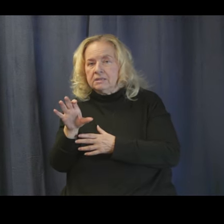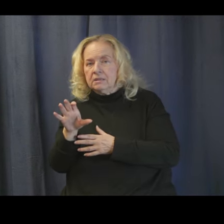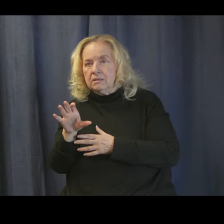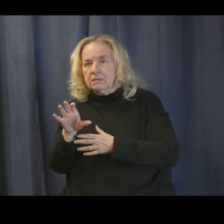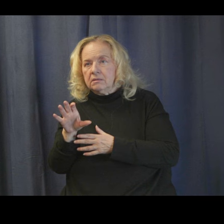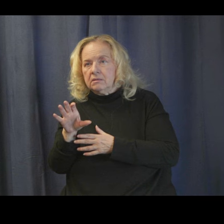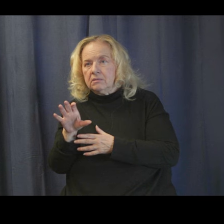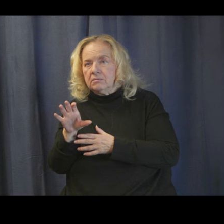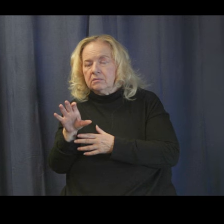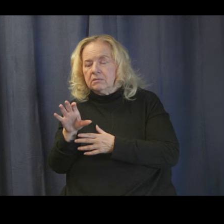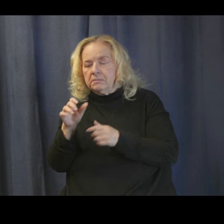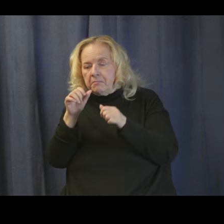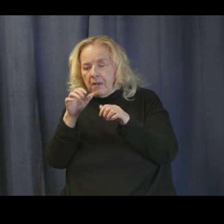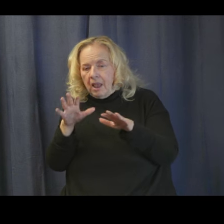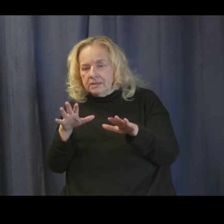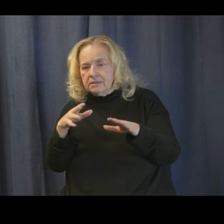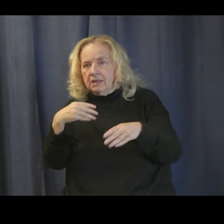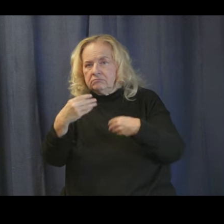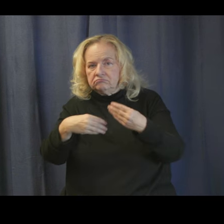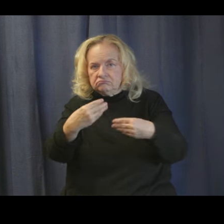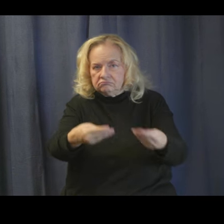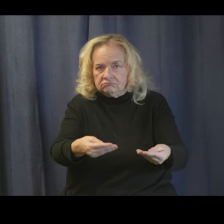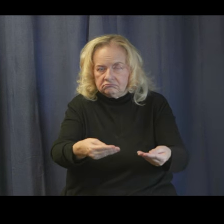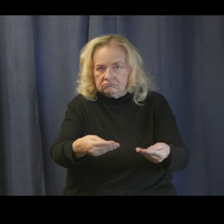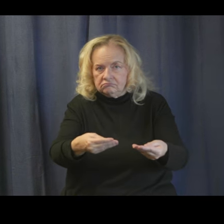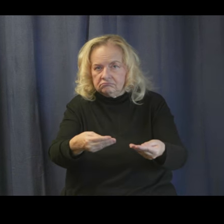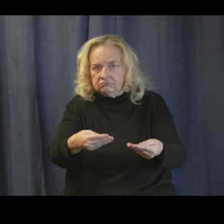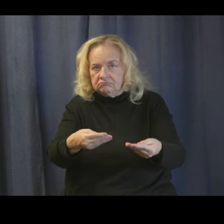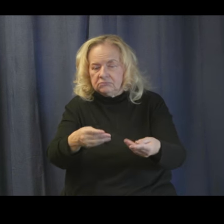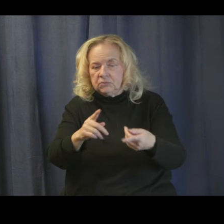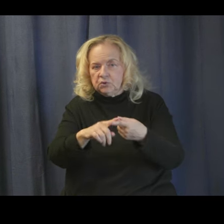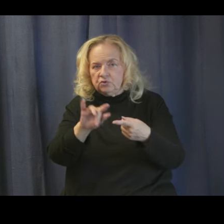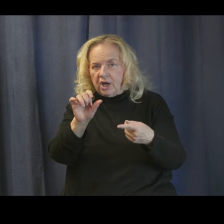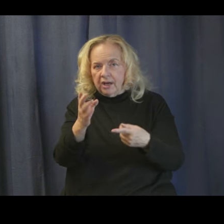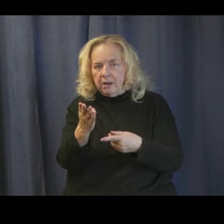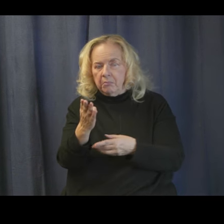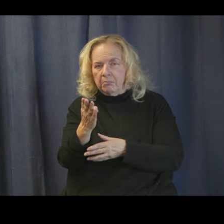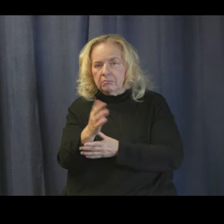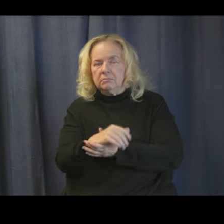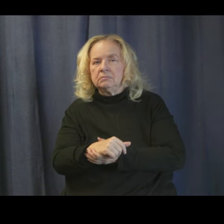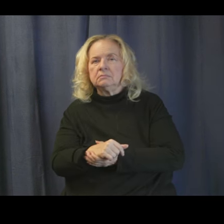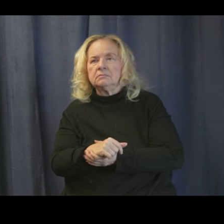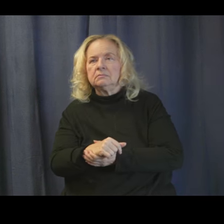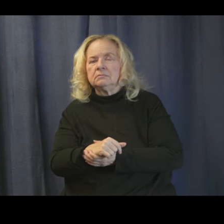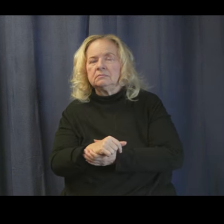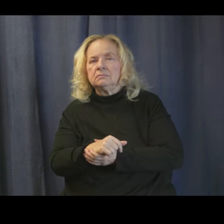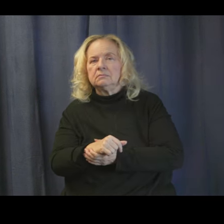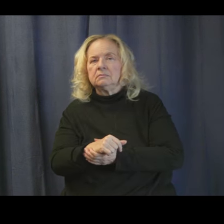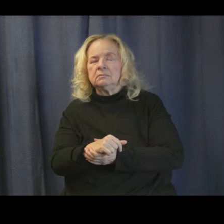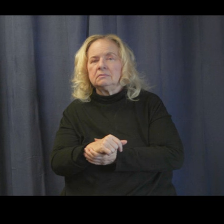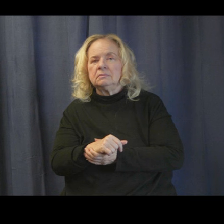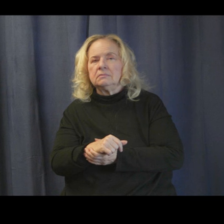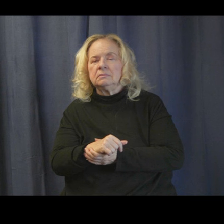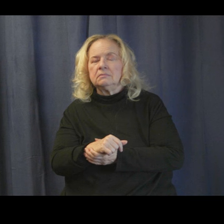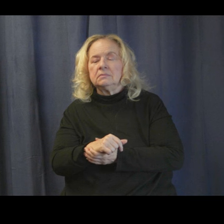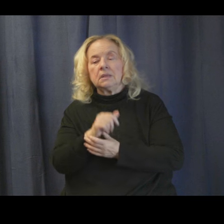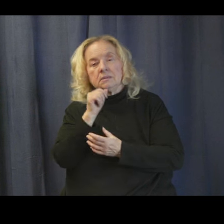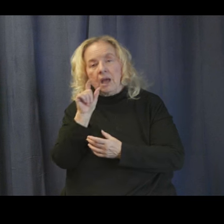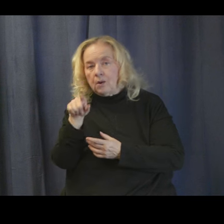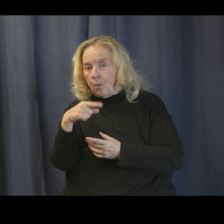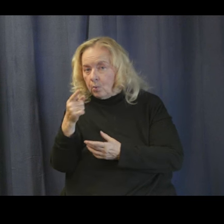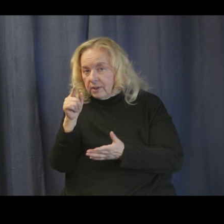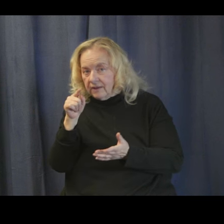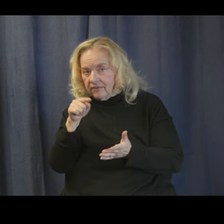Isaac is passing that blessing on to Jacob. And then it says, not